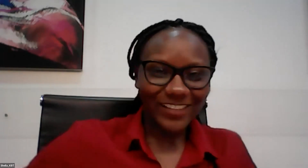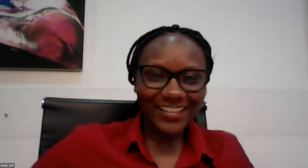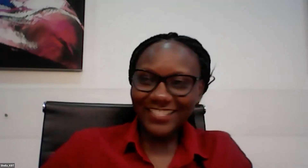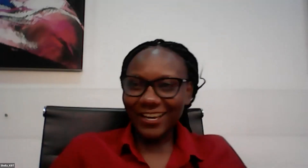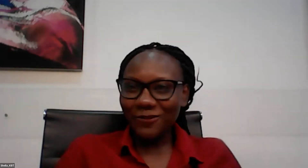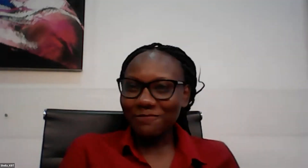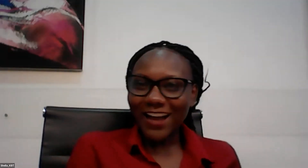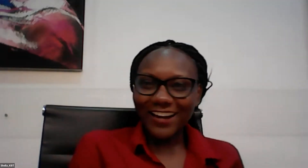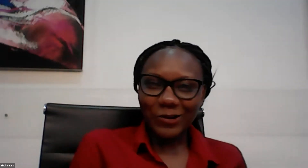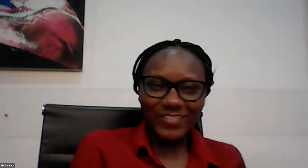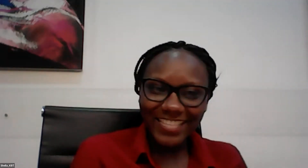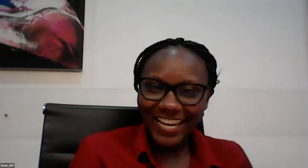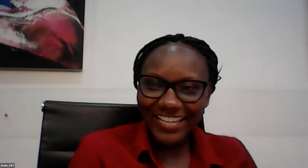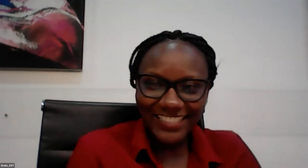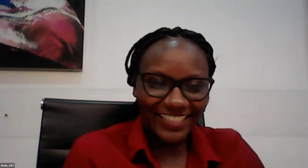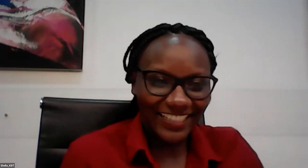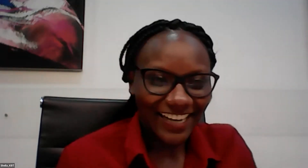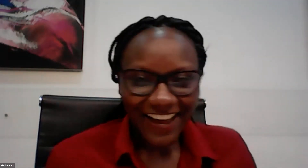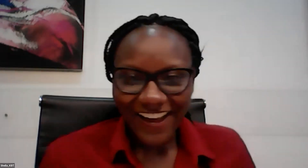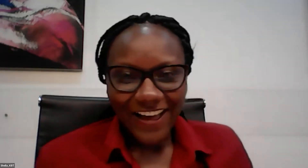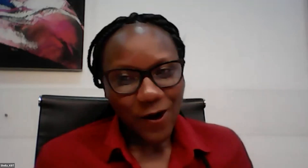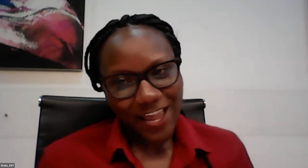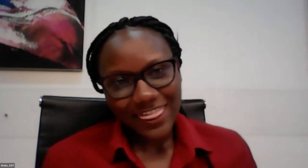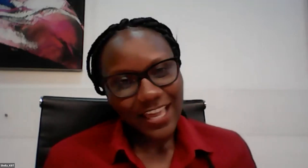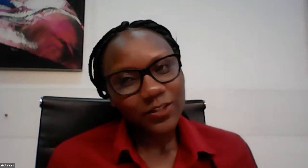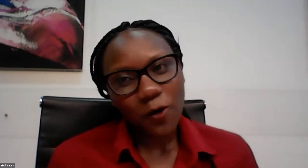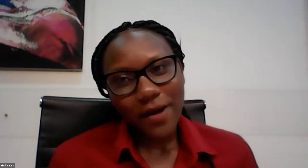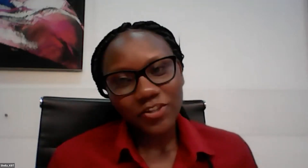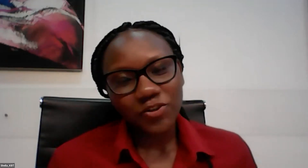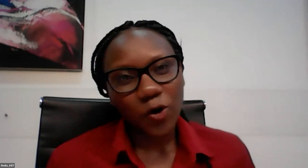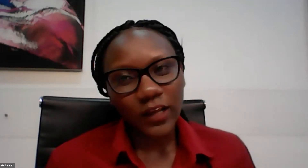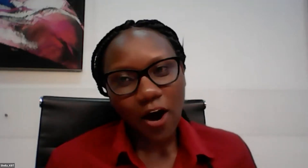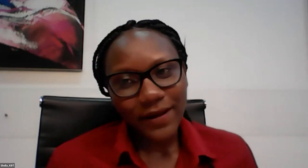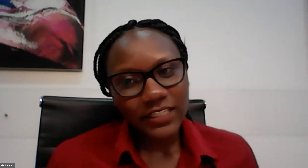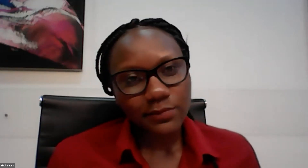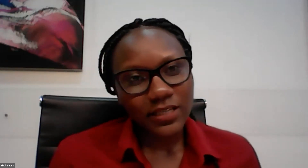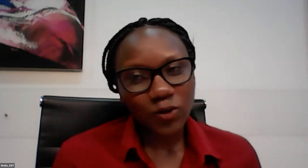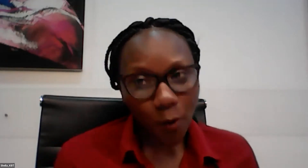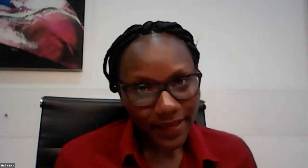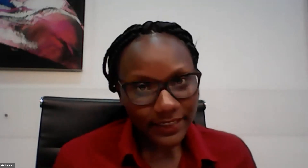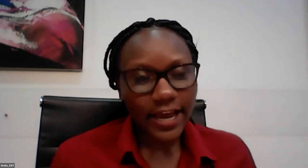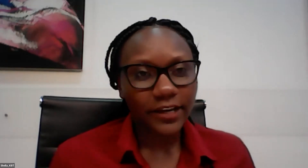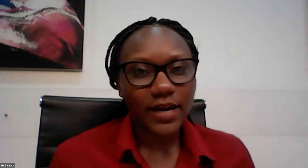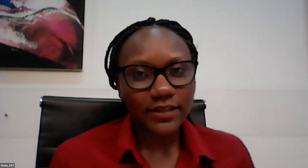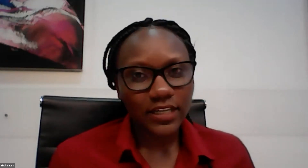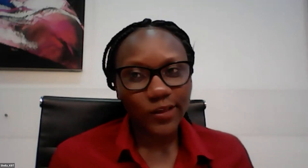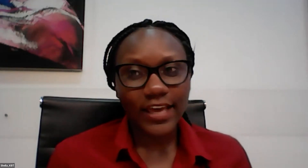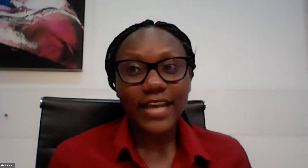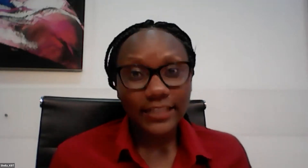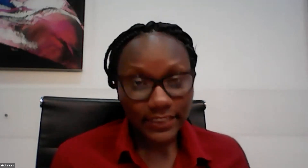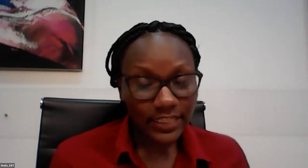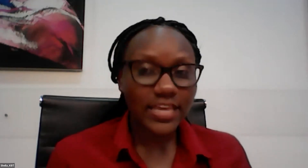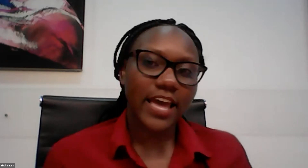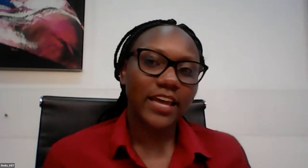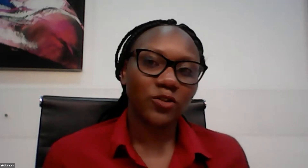Awesome. I see the good backgrounds and the lighting. Okay, thank you so much to all our participants who made time and stayed with